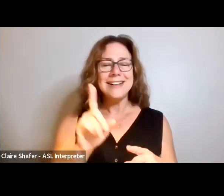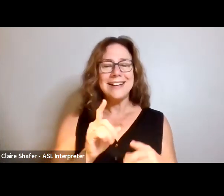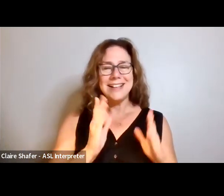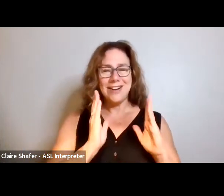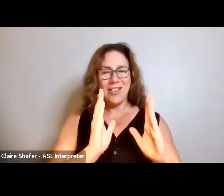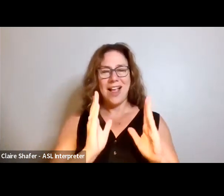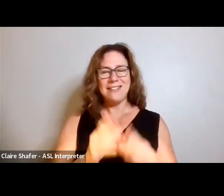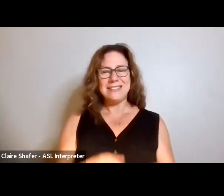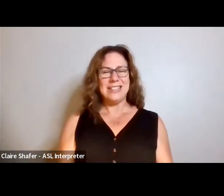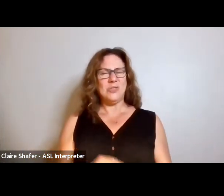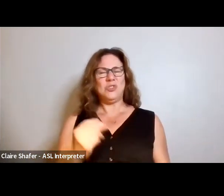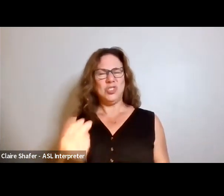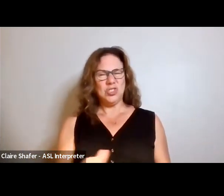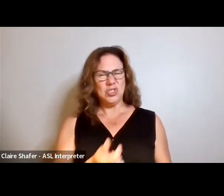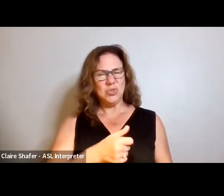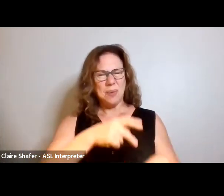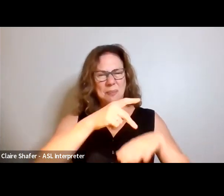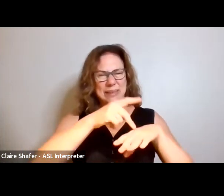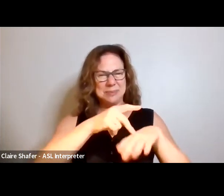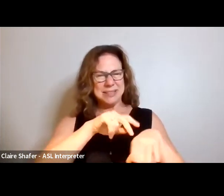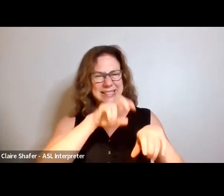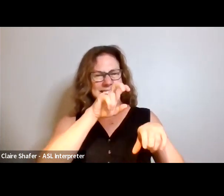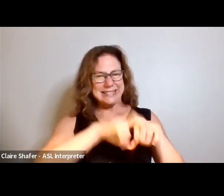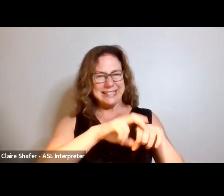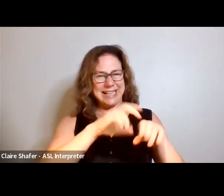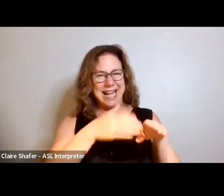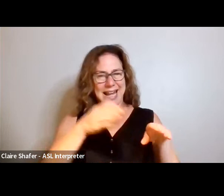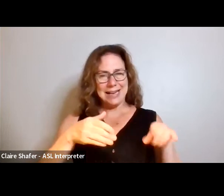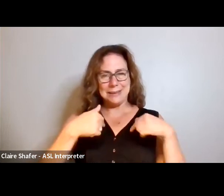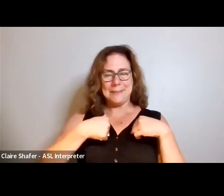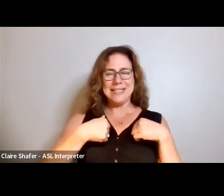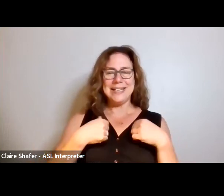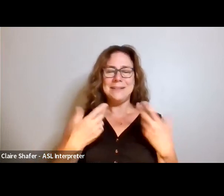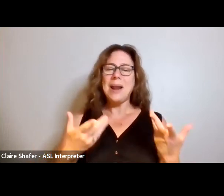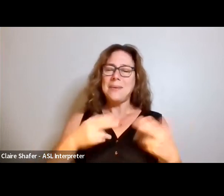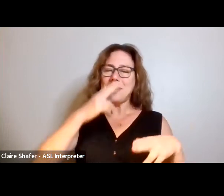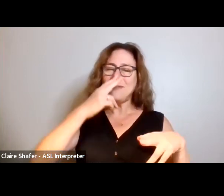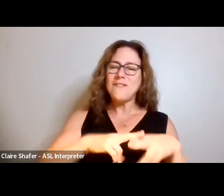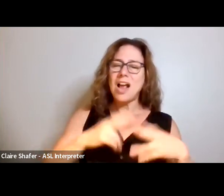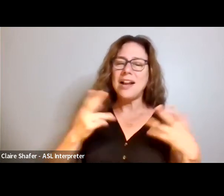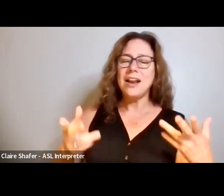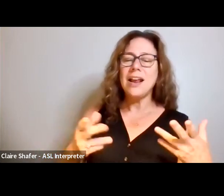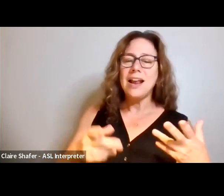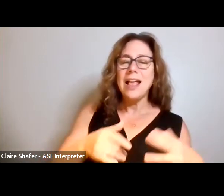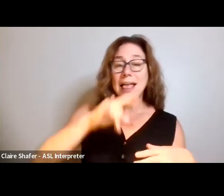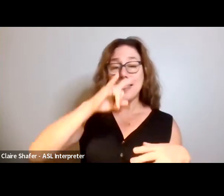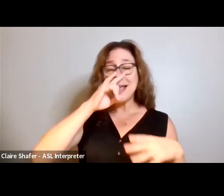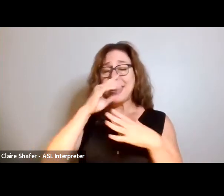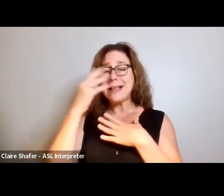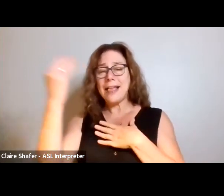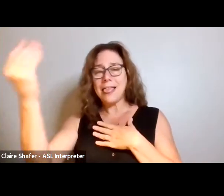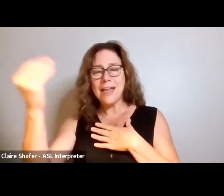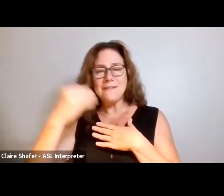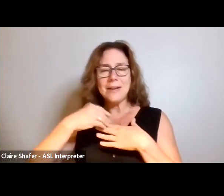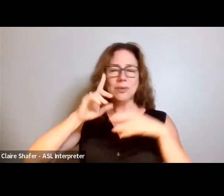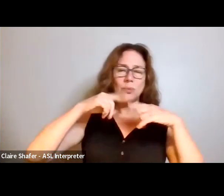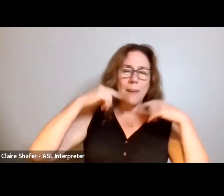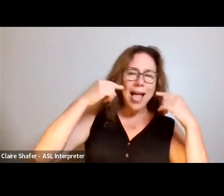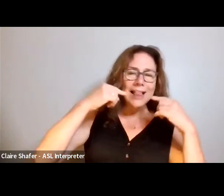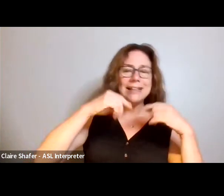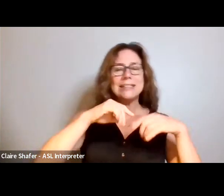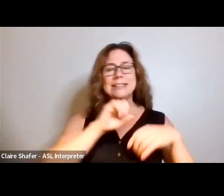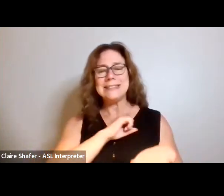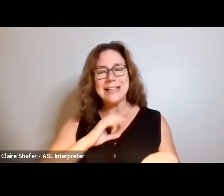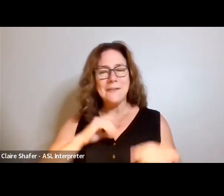sitting next to me. And so, but it was fun, and the kids walked away with smiles, and the staff did too. And they were